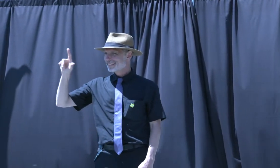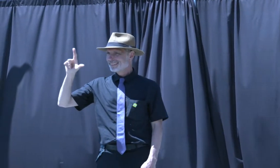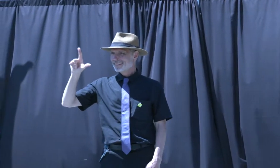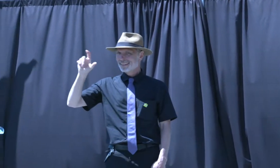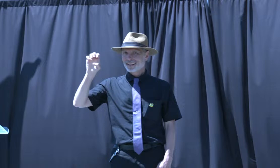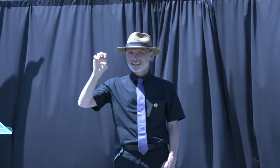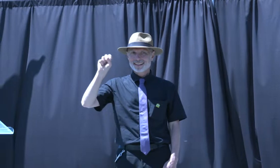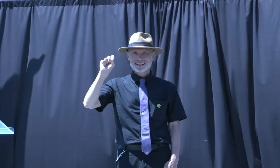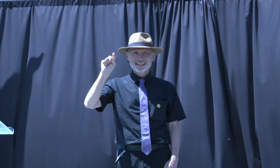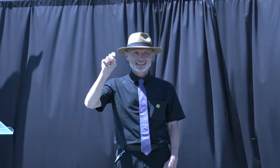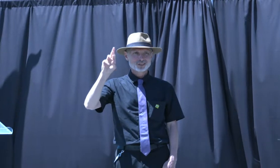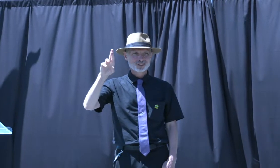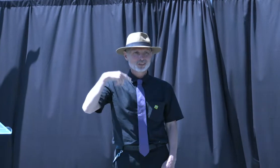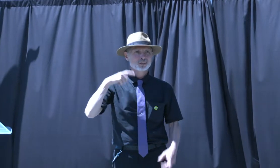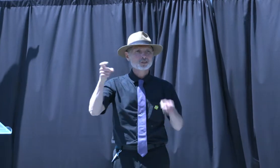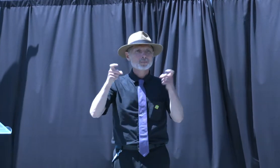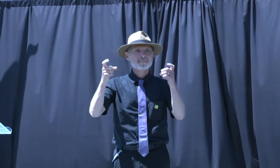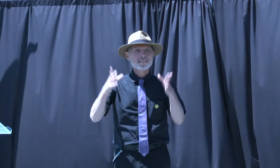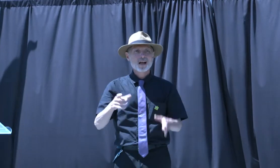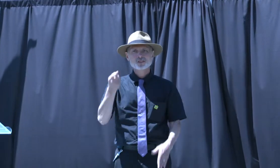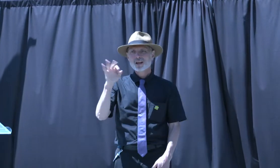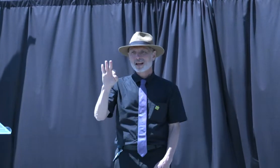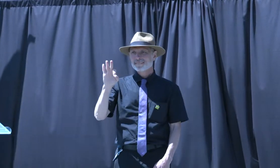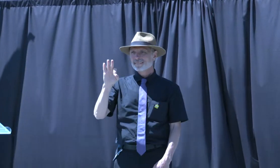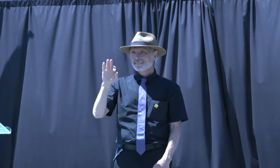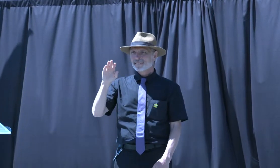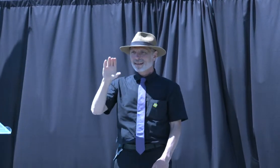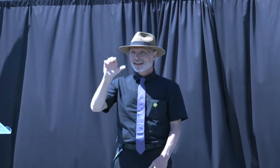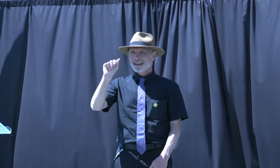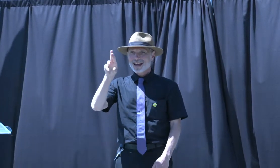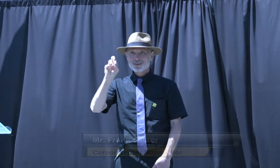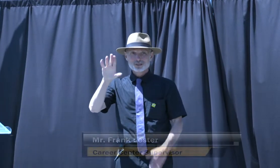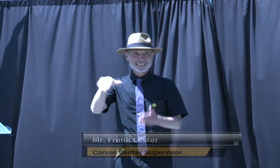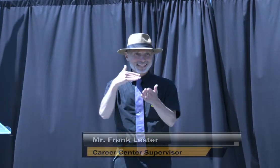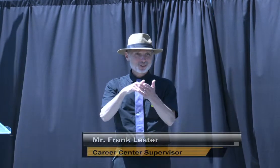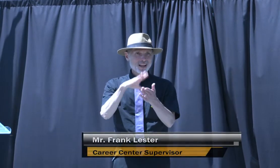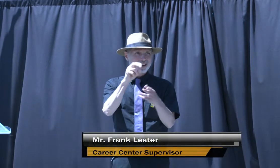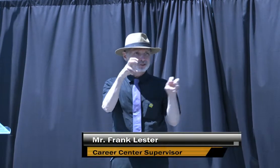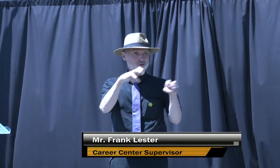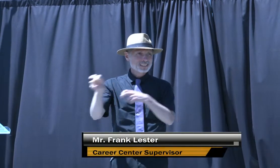name is Frank Lester, and I am the